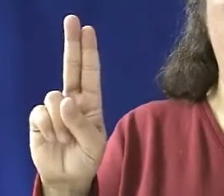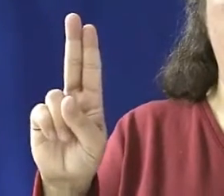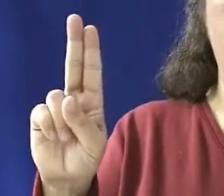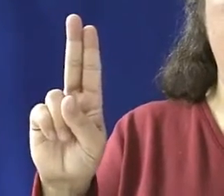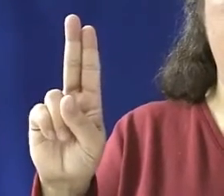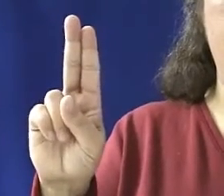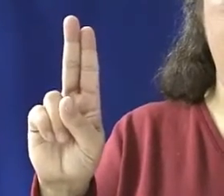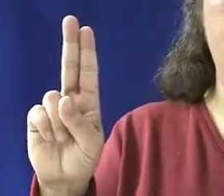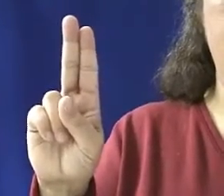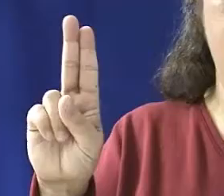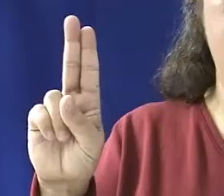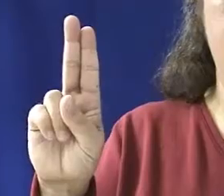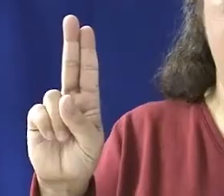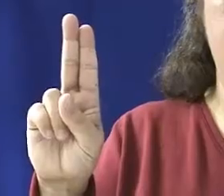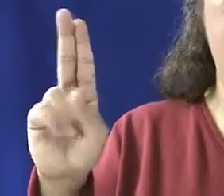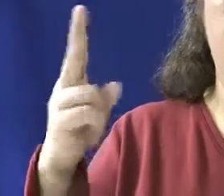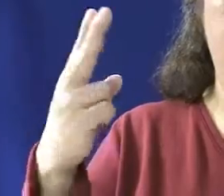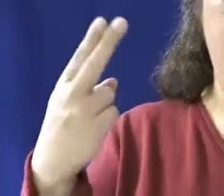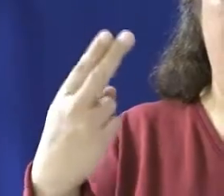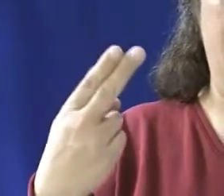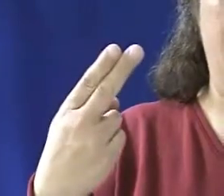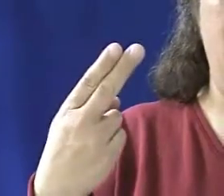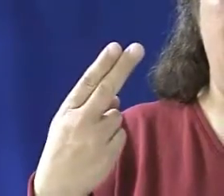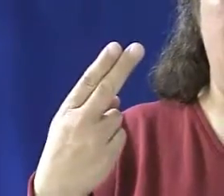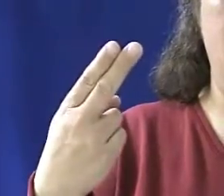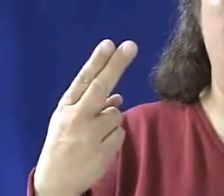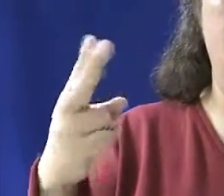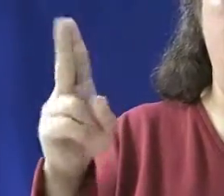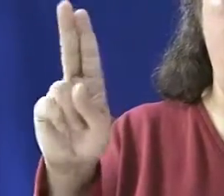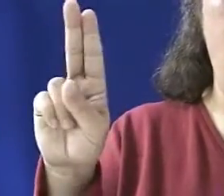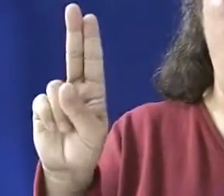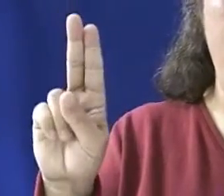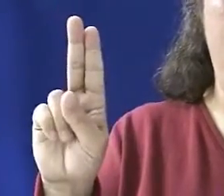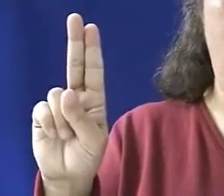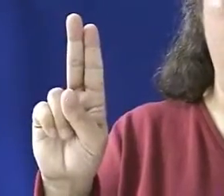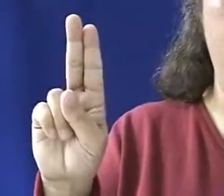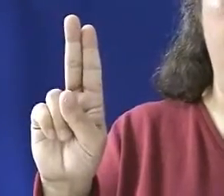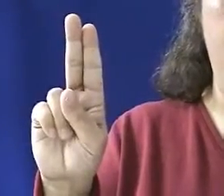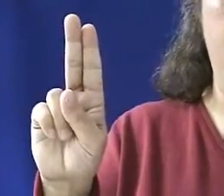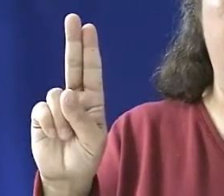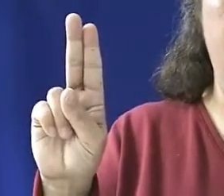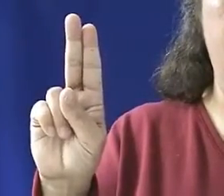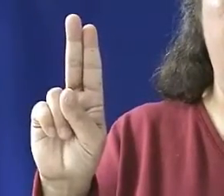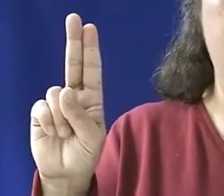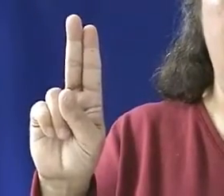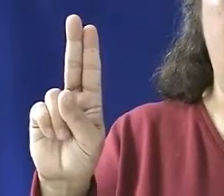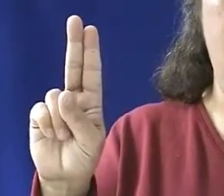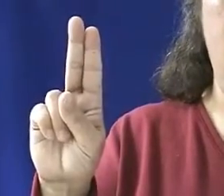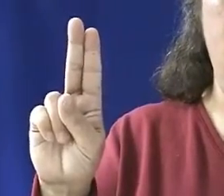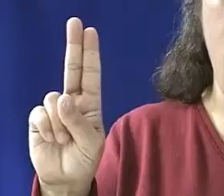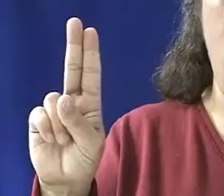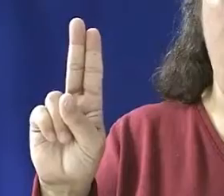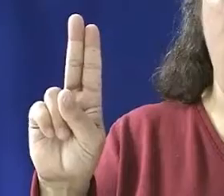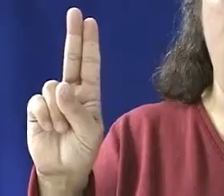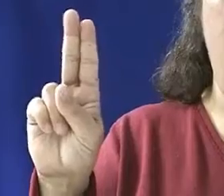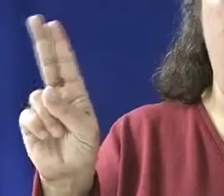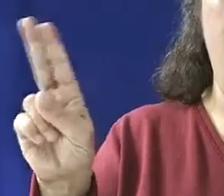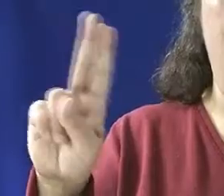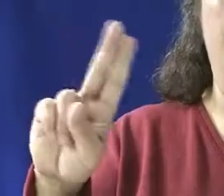U, same as the H, but the palm is out, not in, and the fingertips are pointing straight up, not at